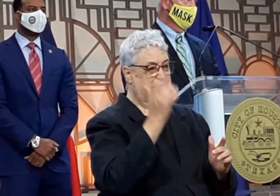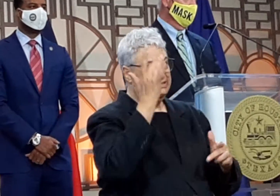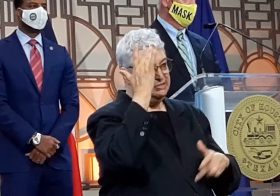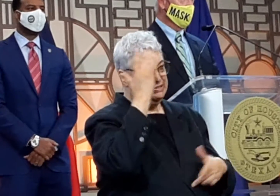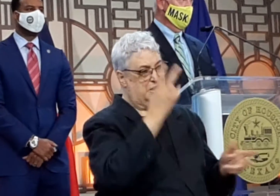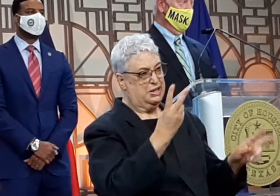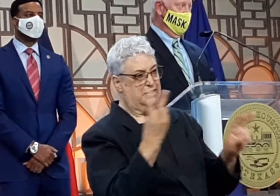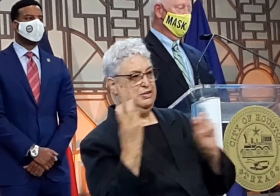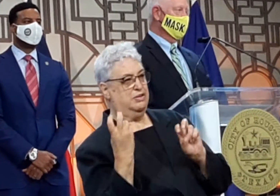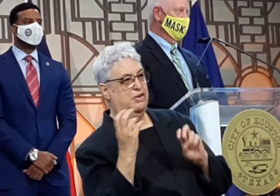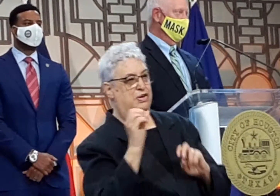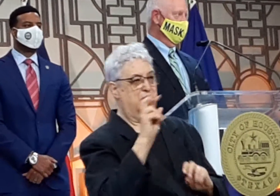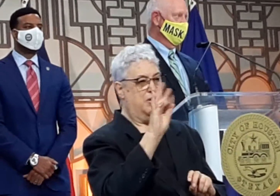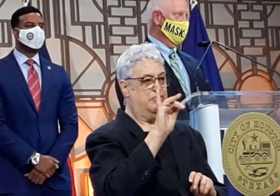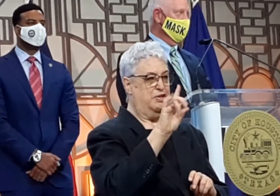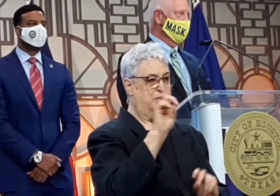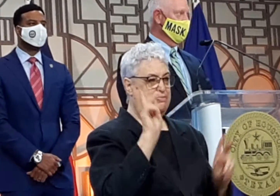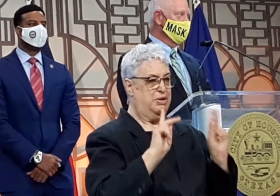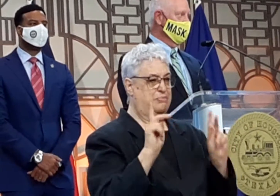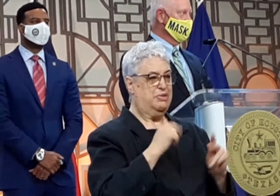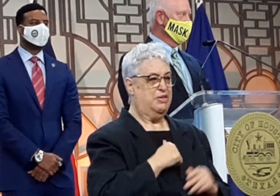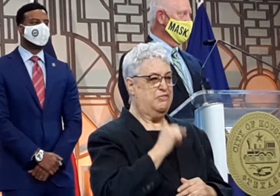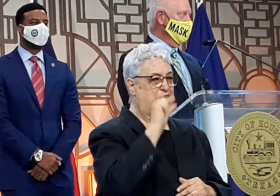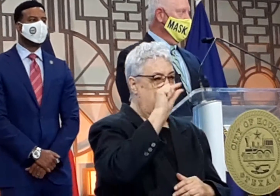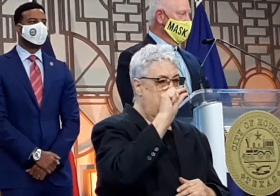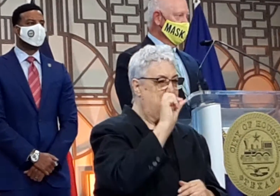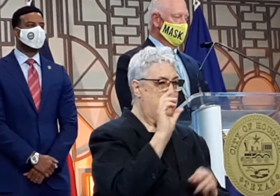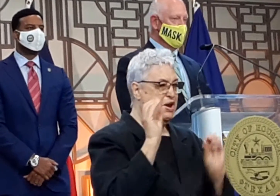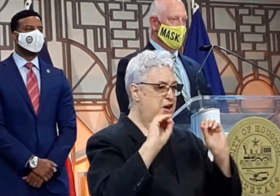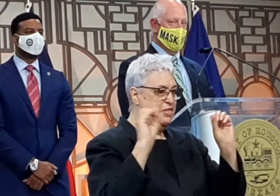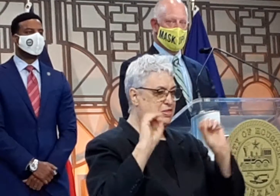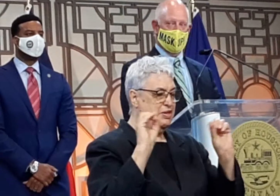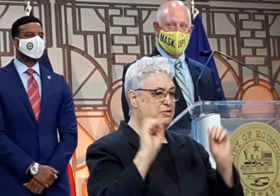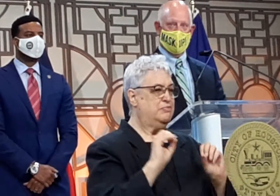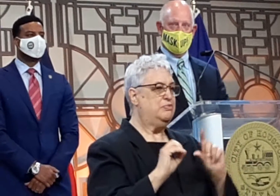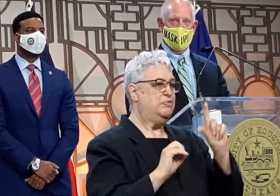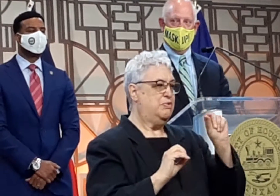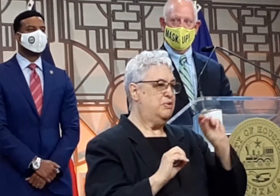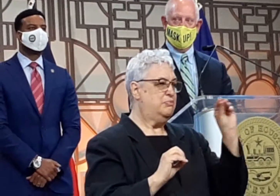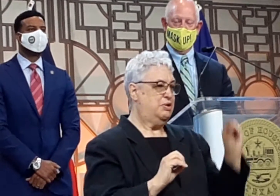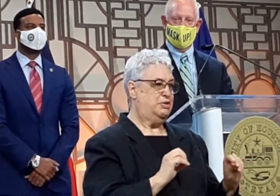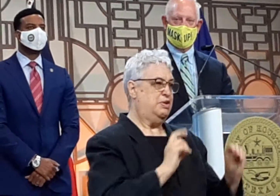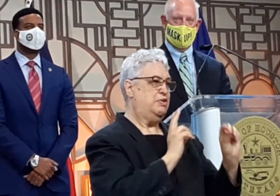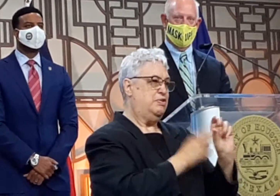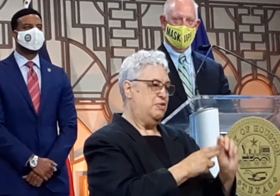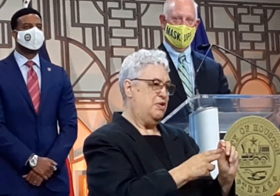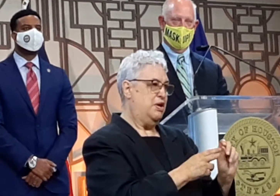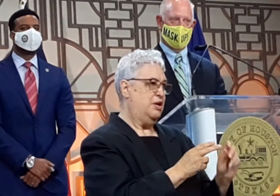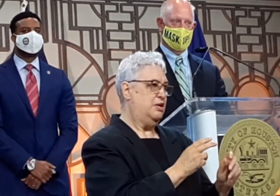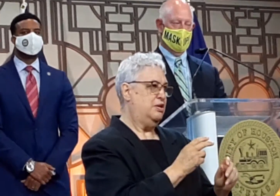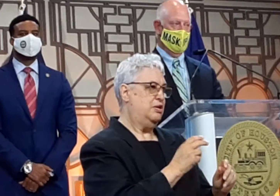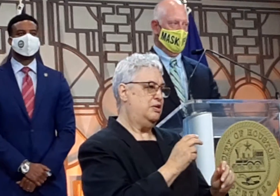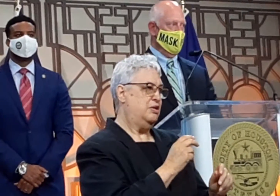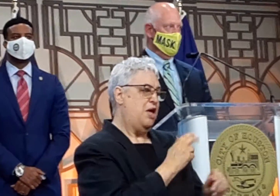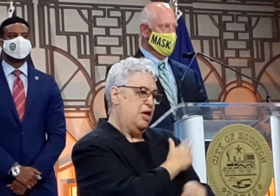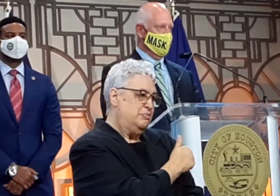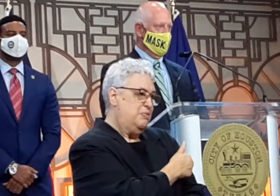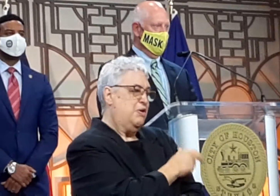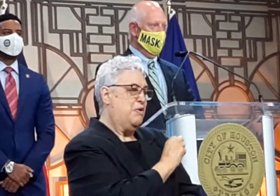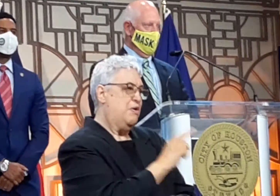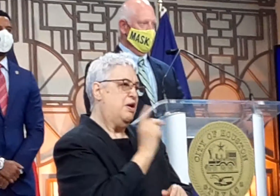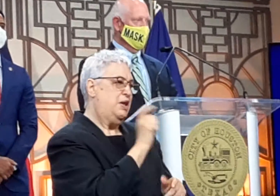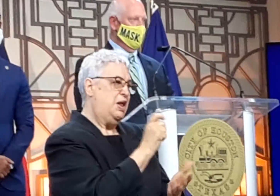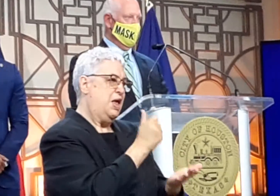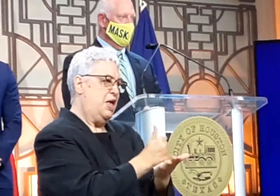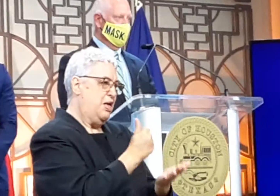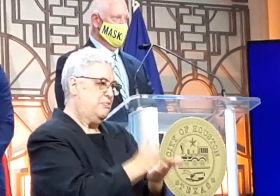COVID. In fact, we say that 80% of the people have minimal or no symptoms, and only about 20% require health care. So that's 1/5. So if you